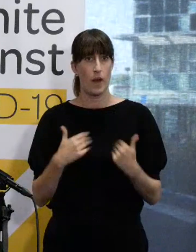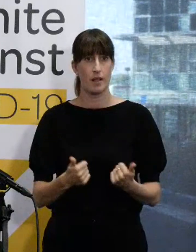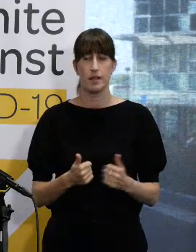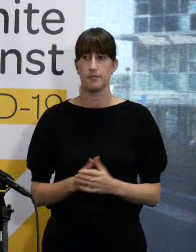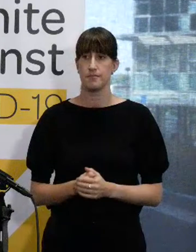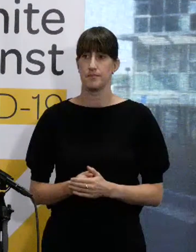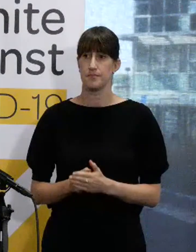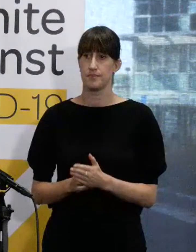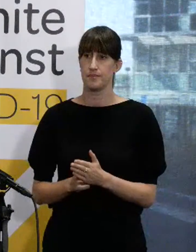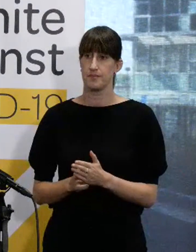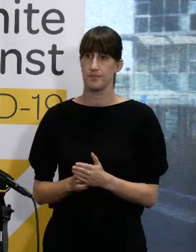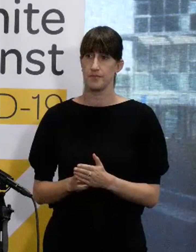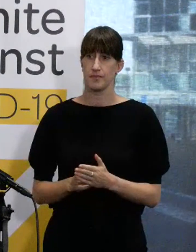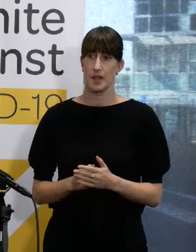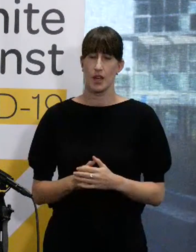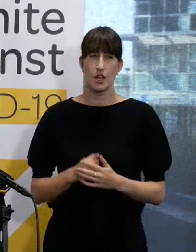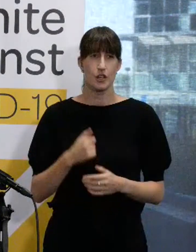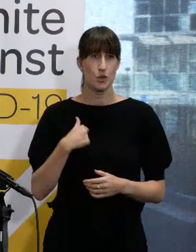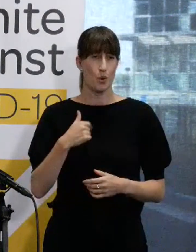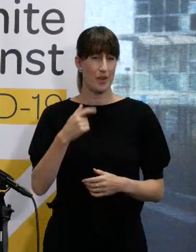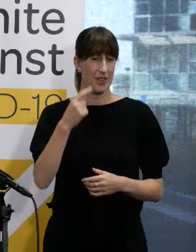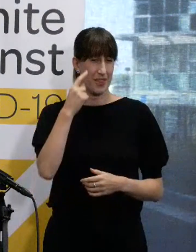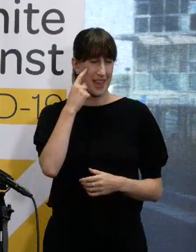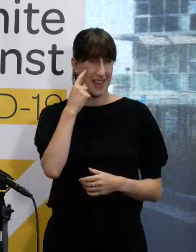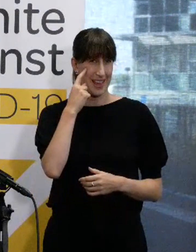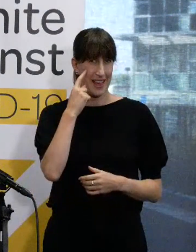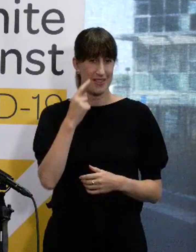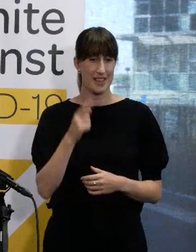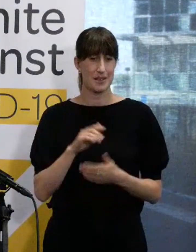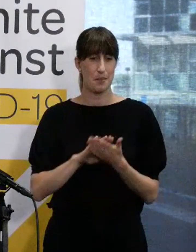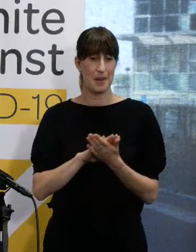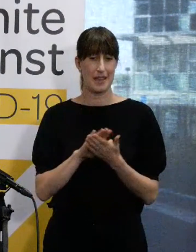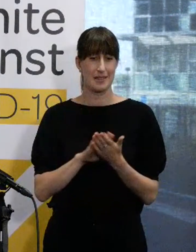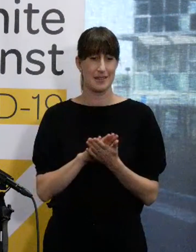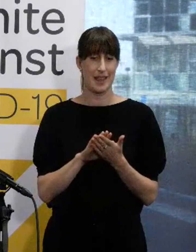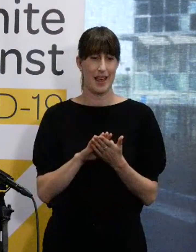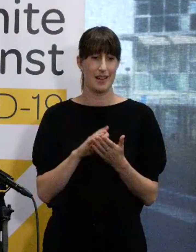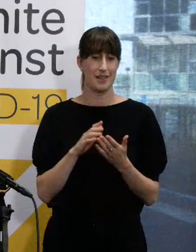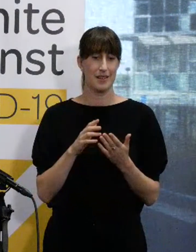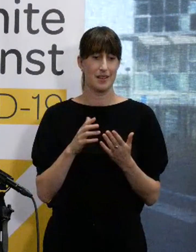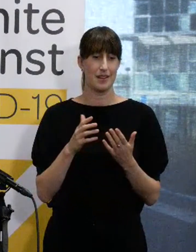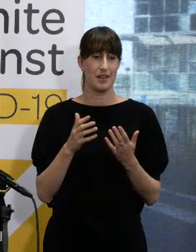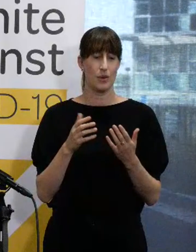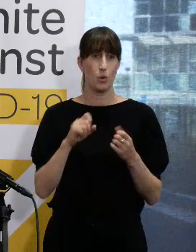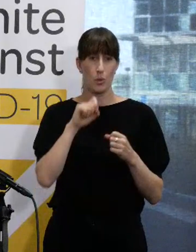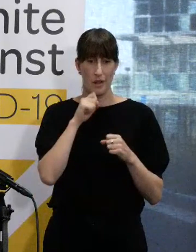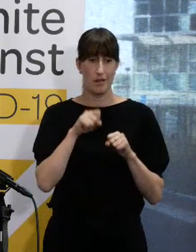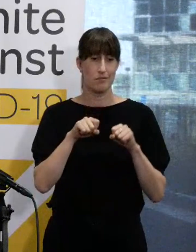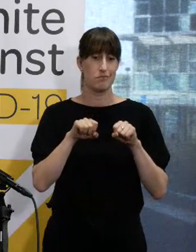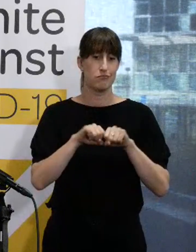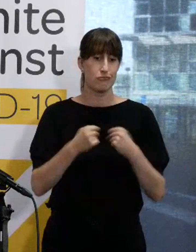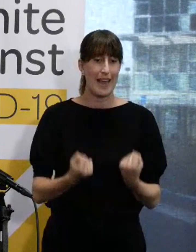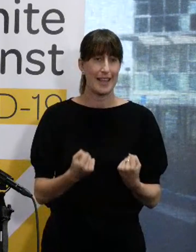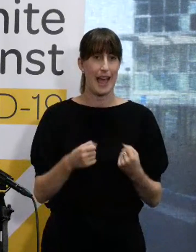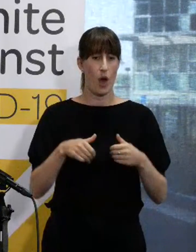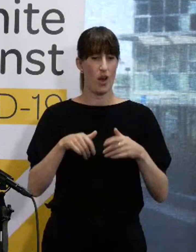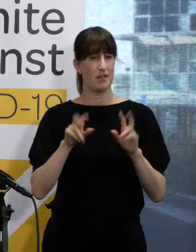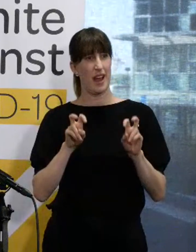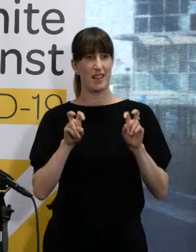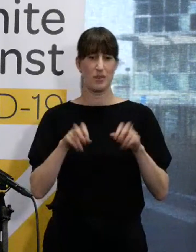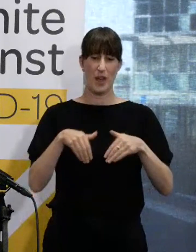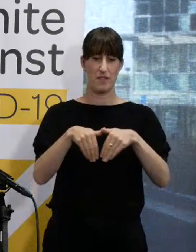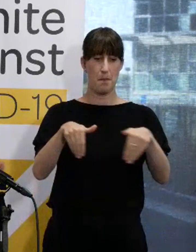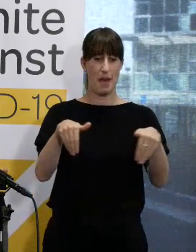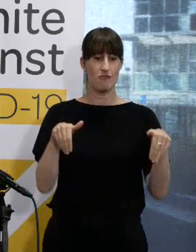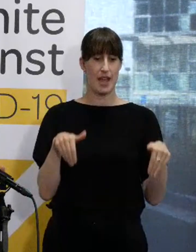our fortress, so to speak? I don't think specifically. I think our measures in place are as good as they have ever been, and we continue every